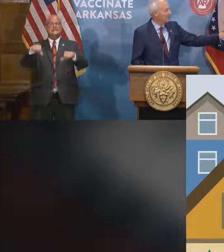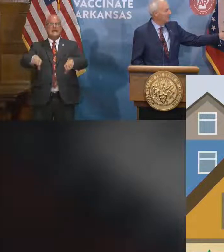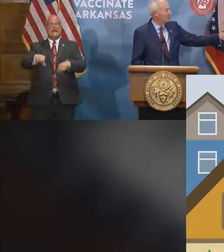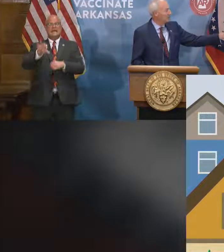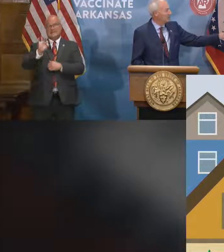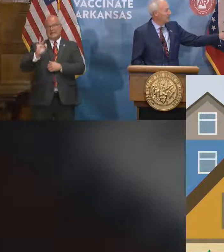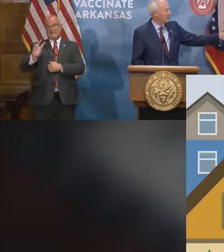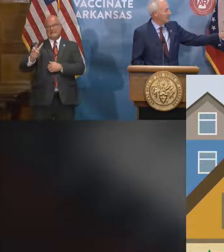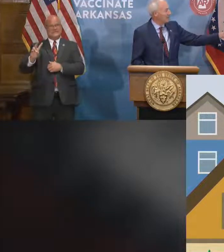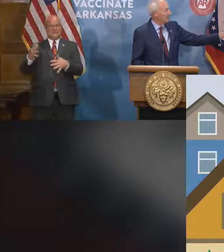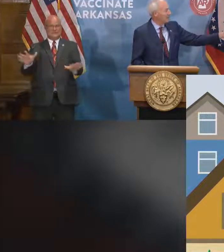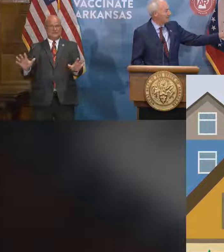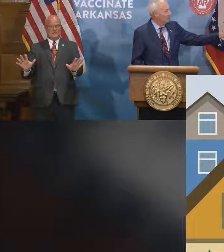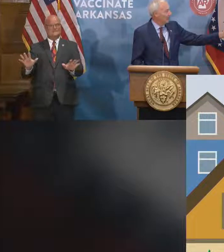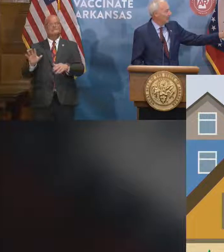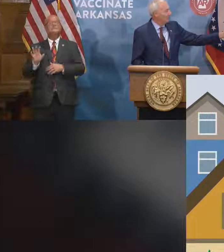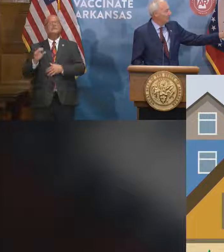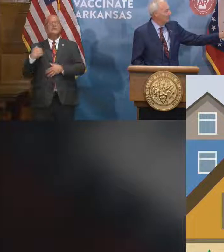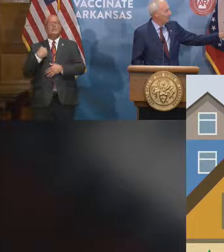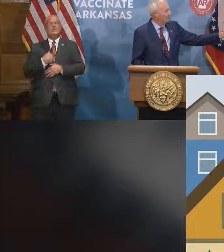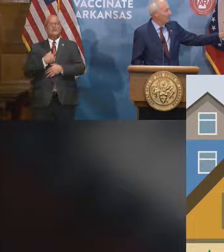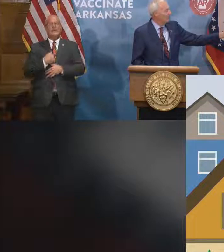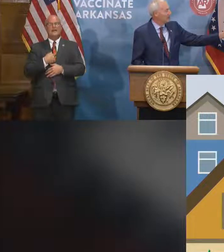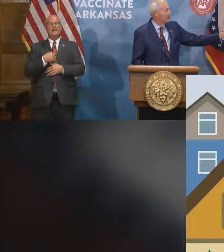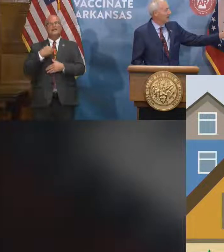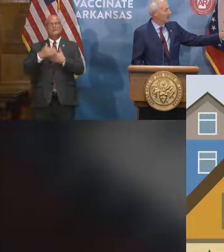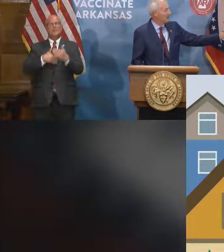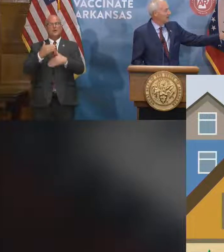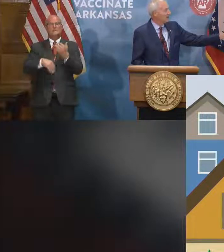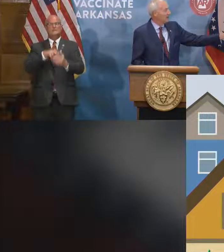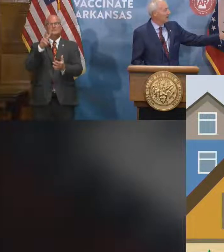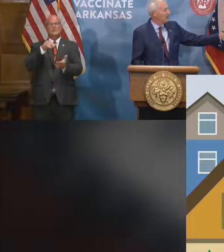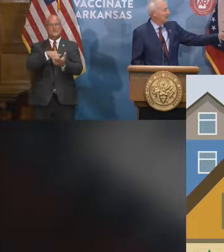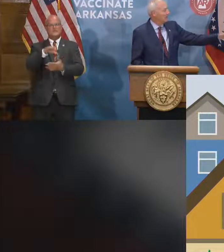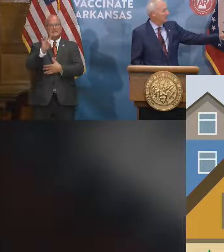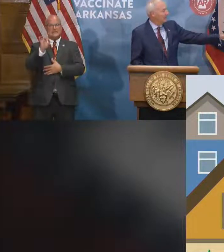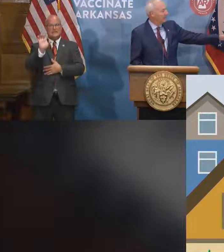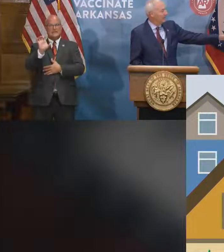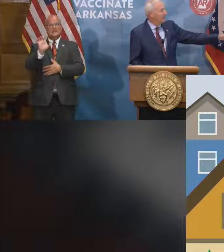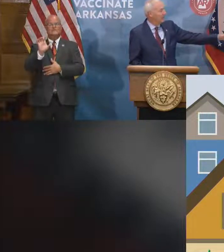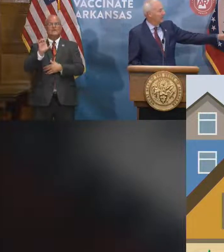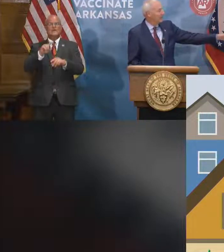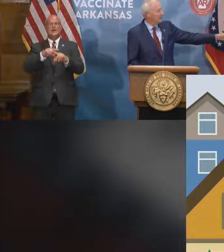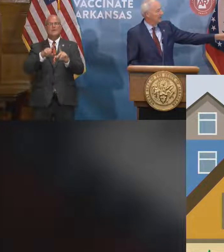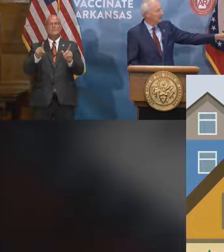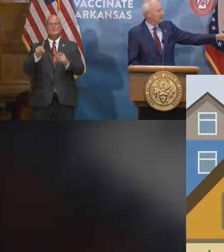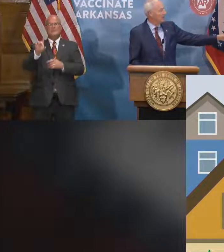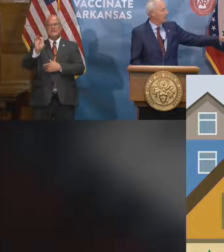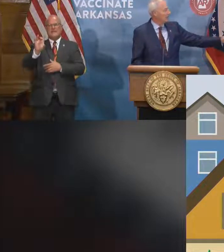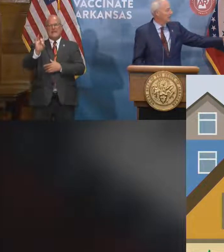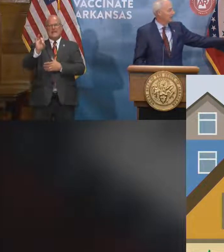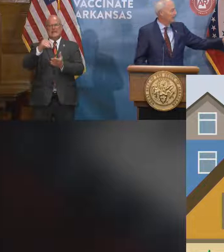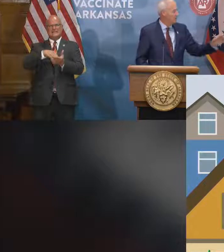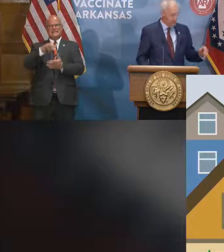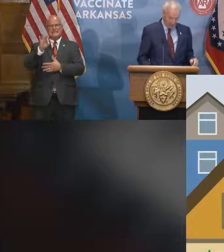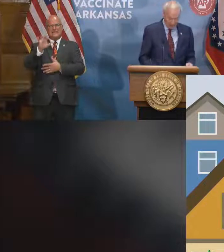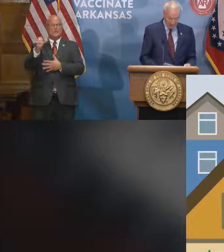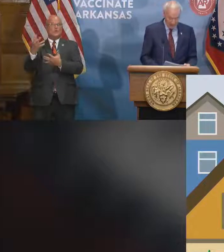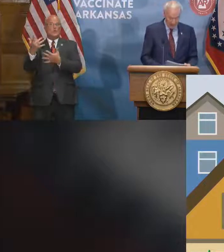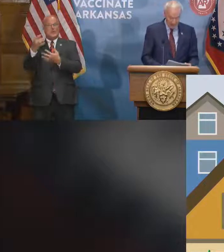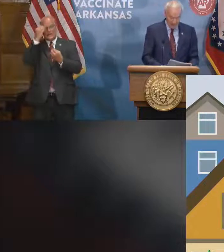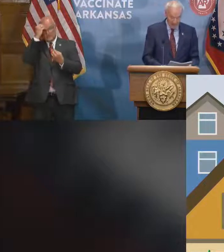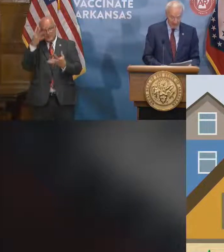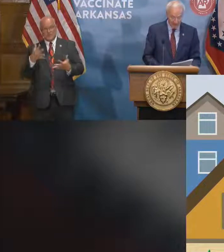97 households. We have these in process, 2,800. The 8,900 that's waiting